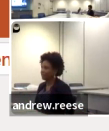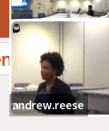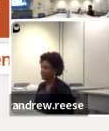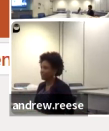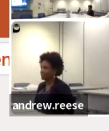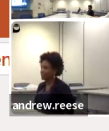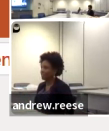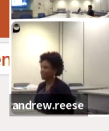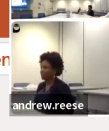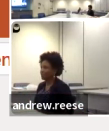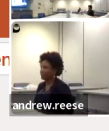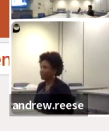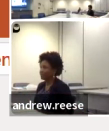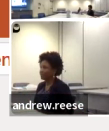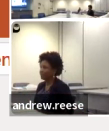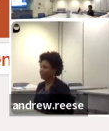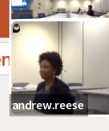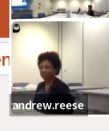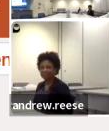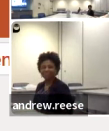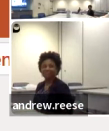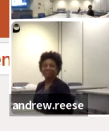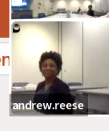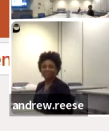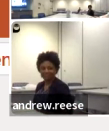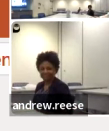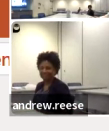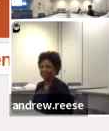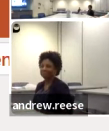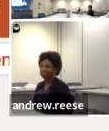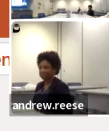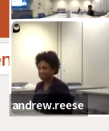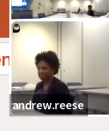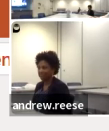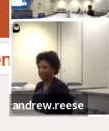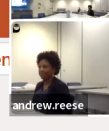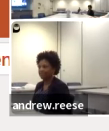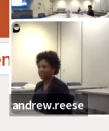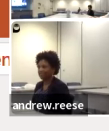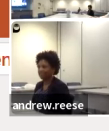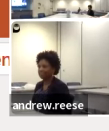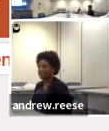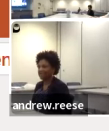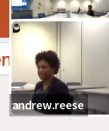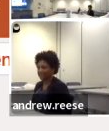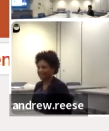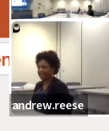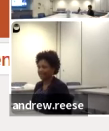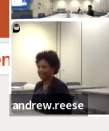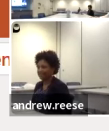that I know is coordinating very closely with DBH as well as our DDA service coordinators.